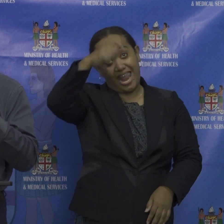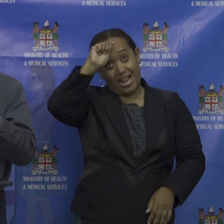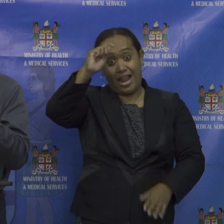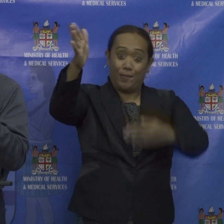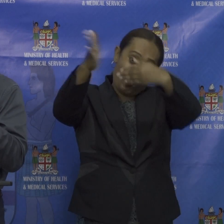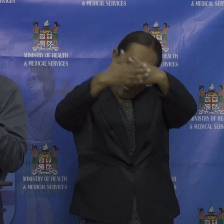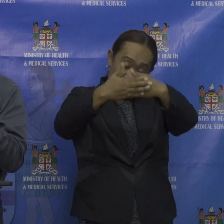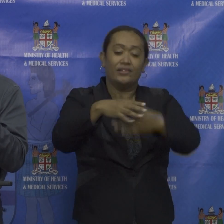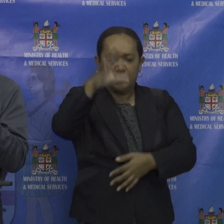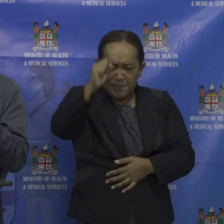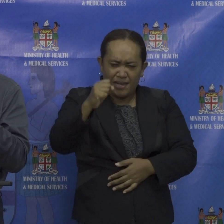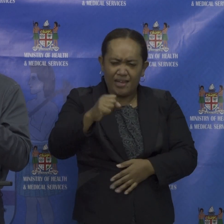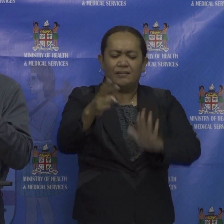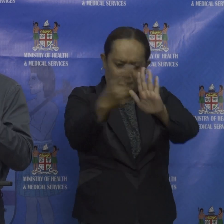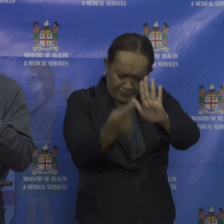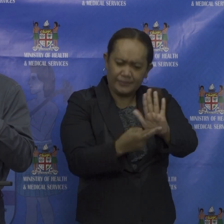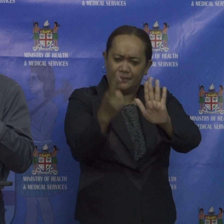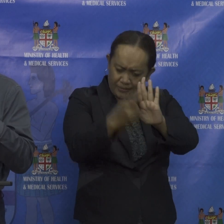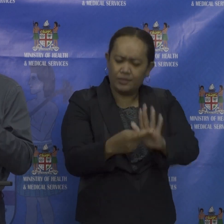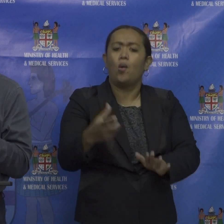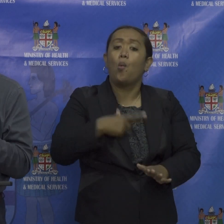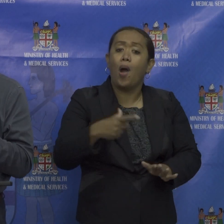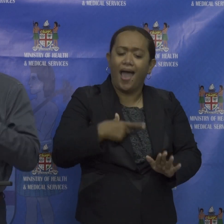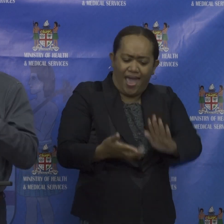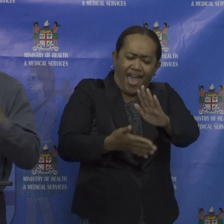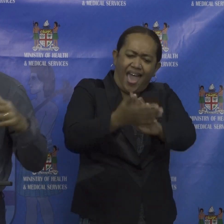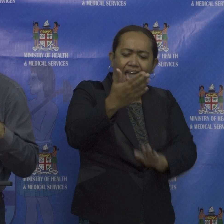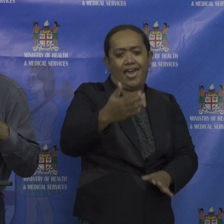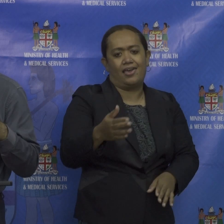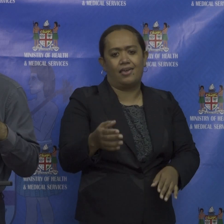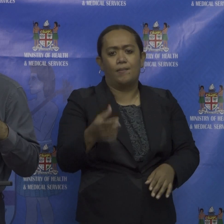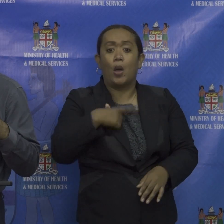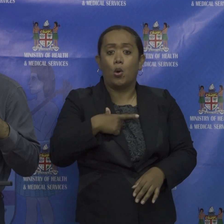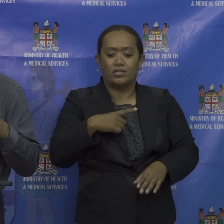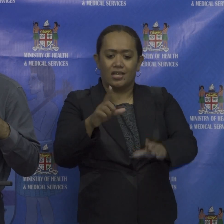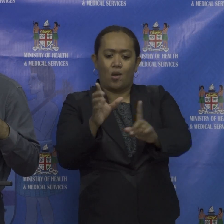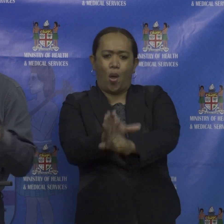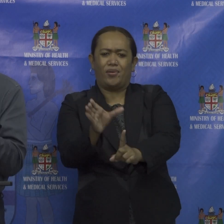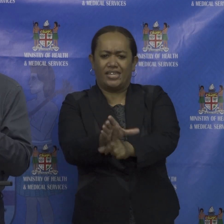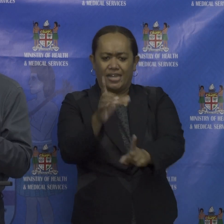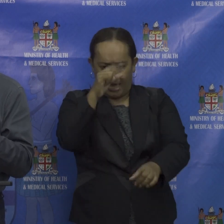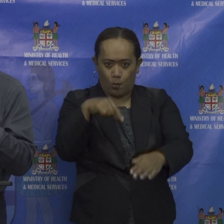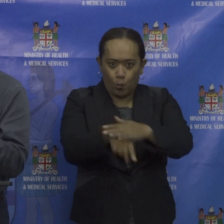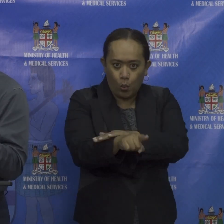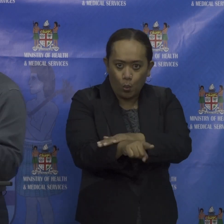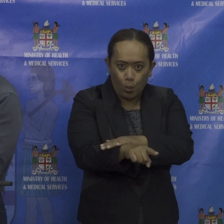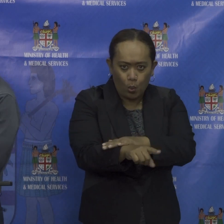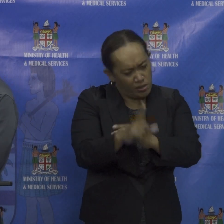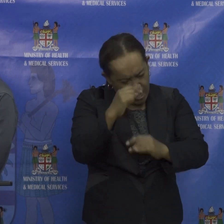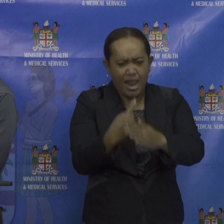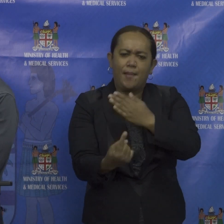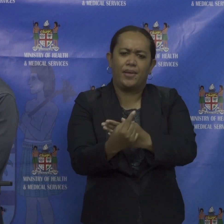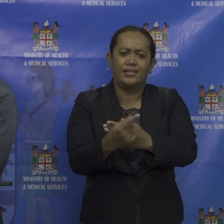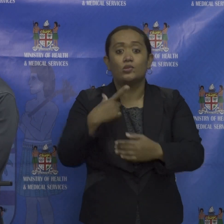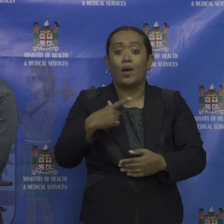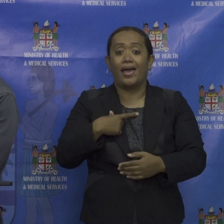of the fact that we knew there's a high chance that our quarantine could slip. Okay, and so we did not go back to